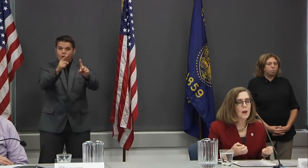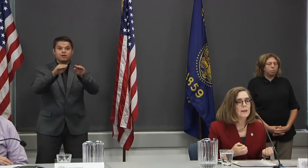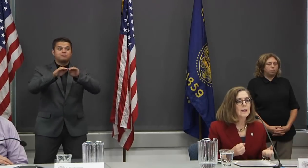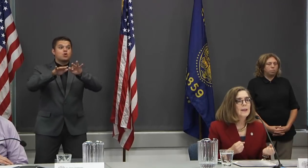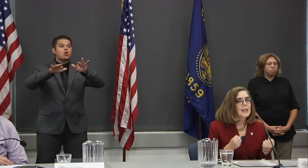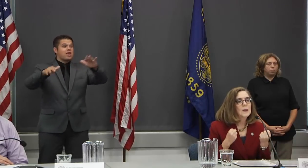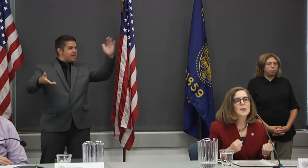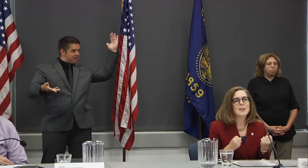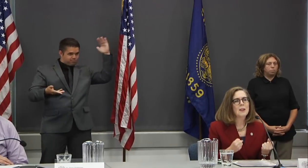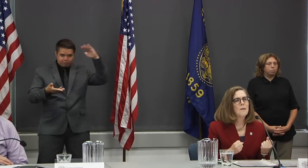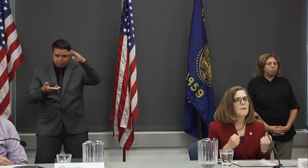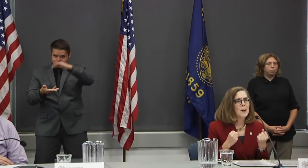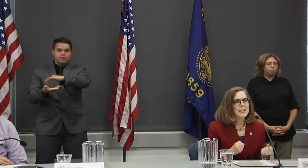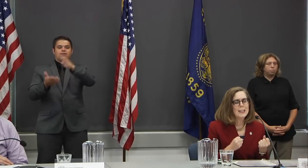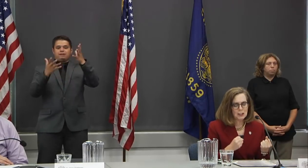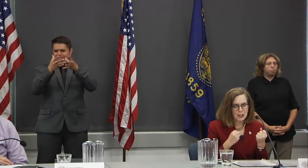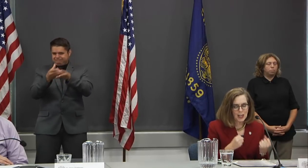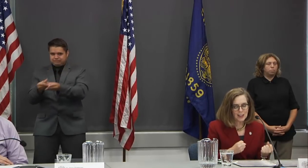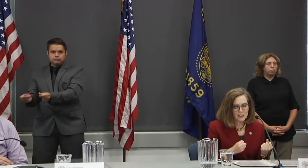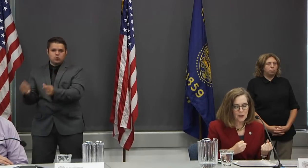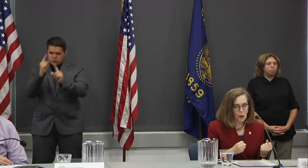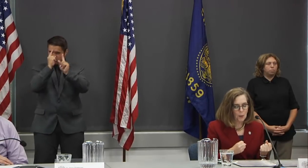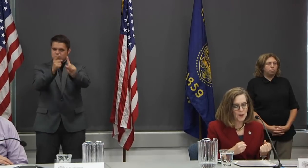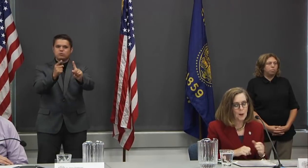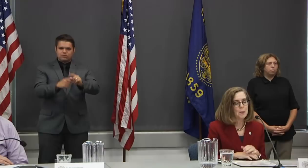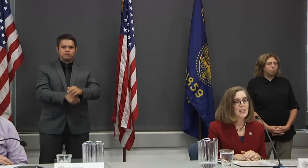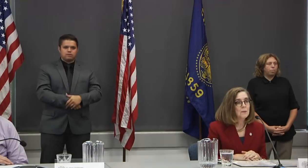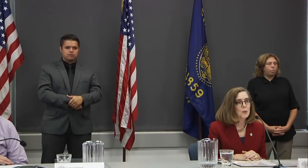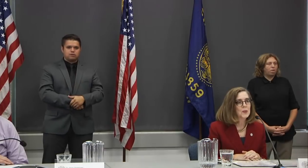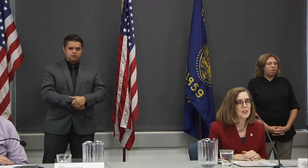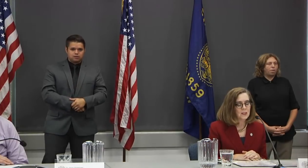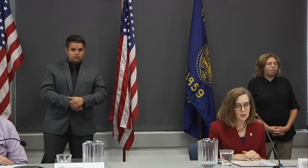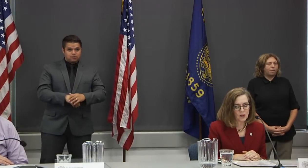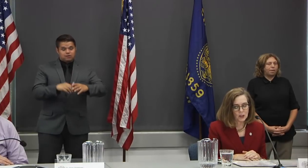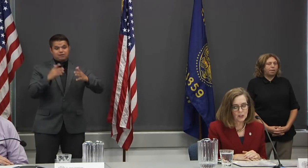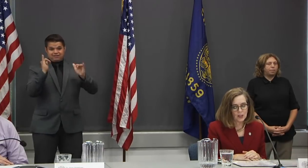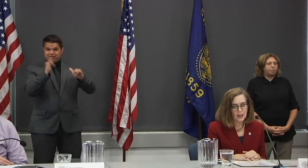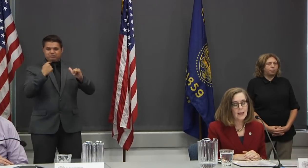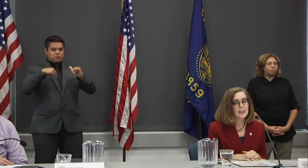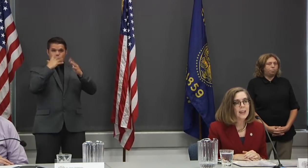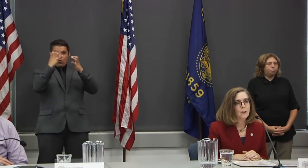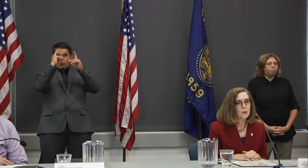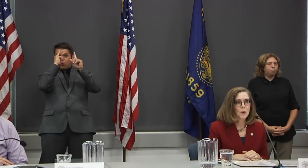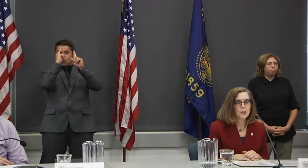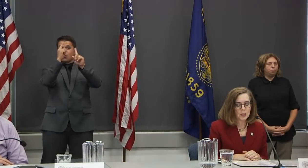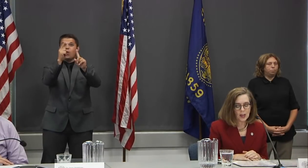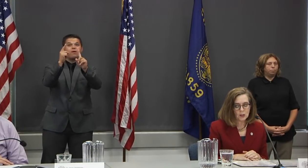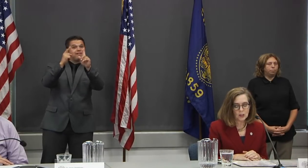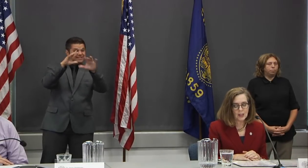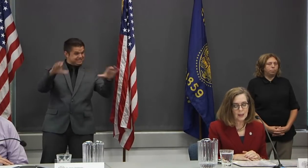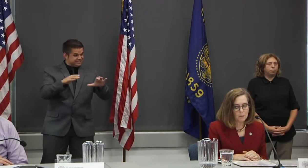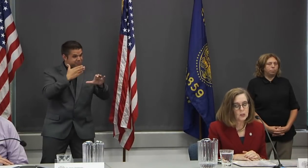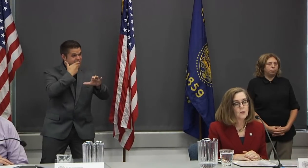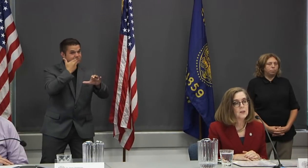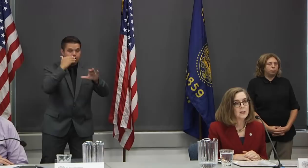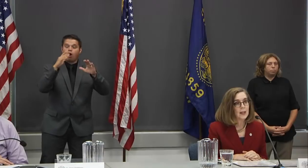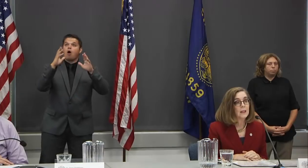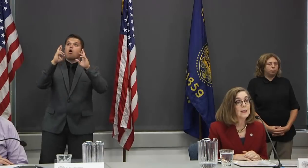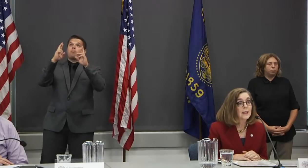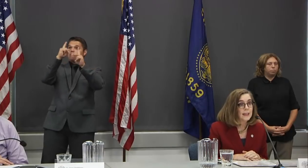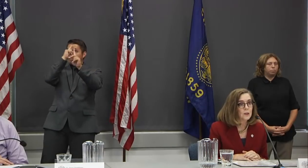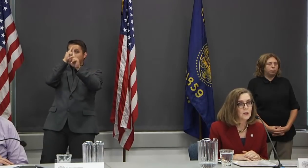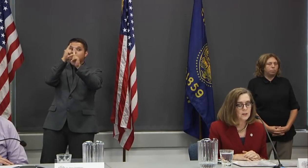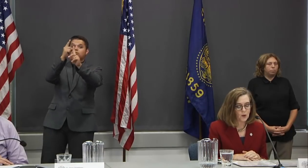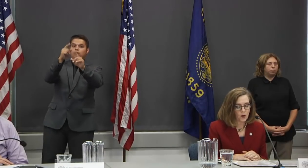Either one gives us a fighting chance to open up in-person instruction and K through education in much of the